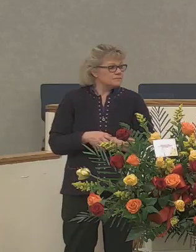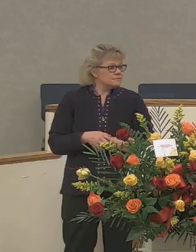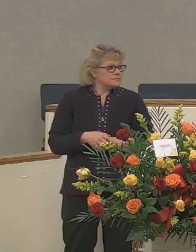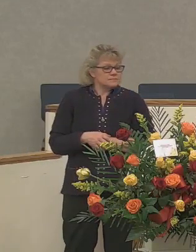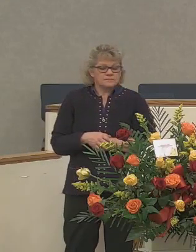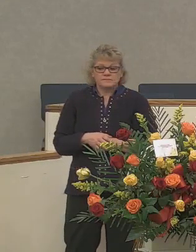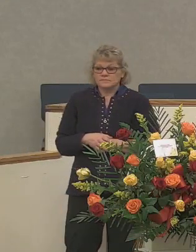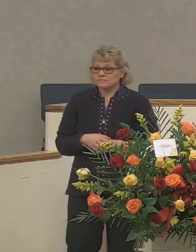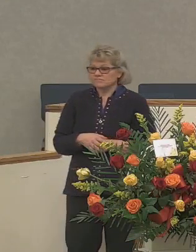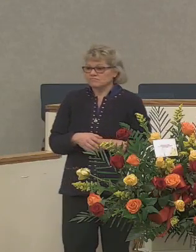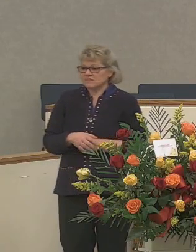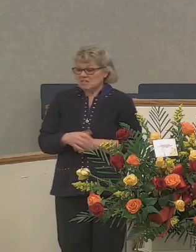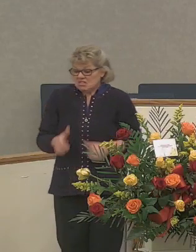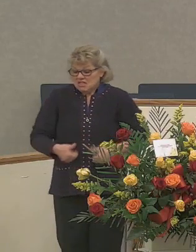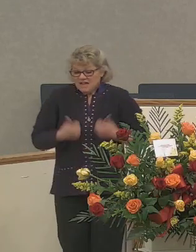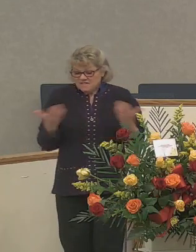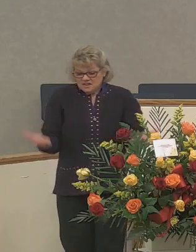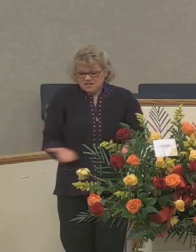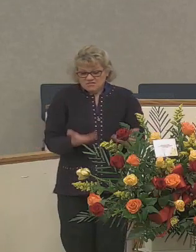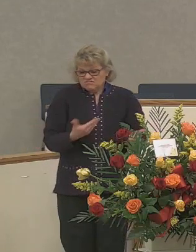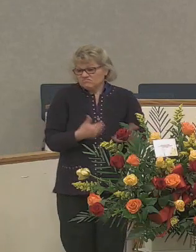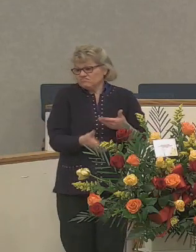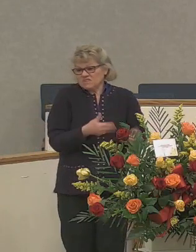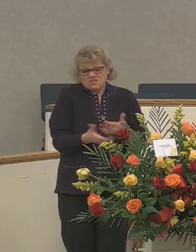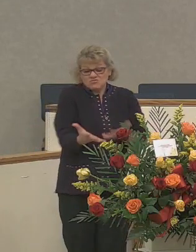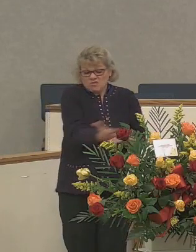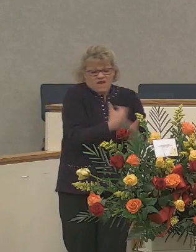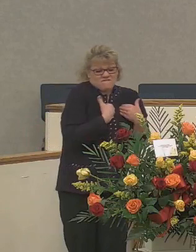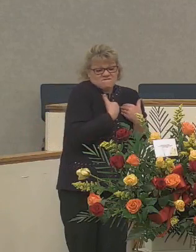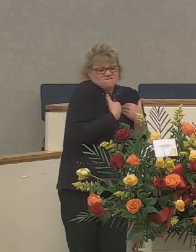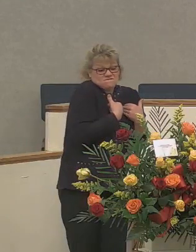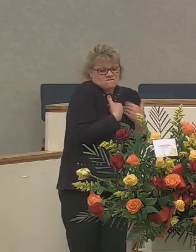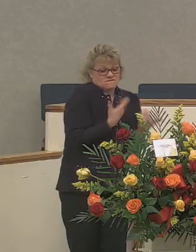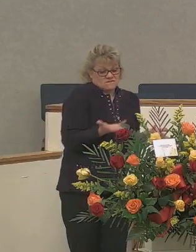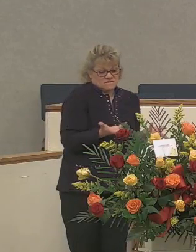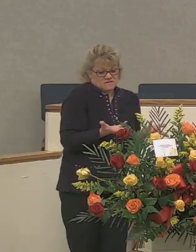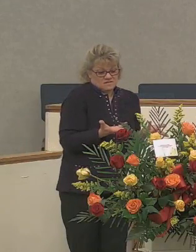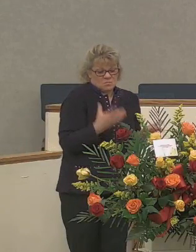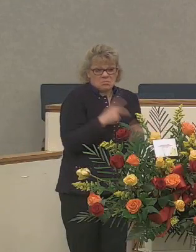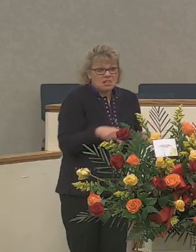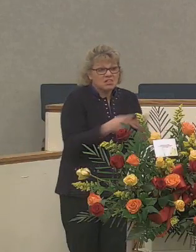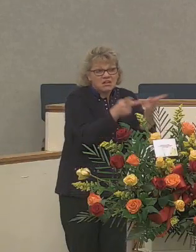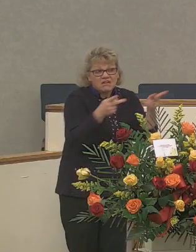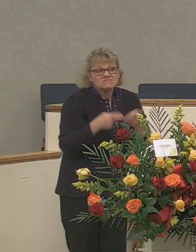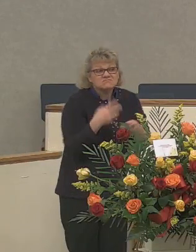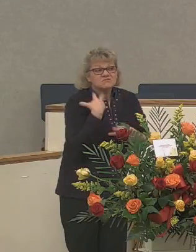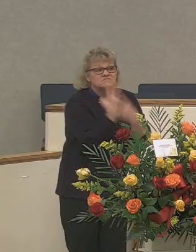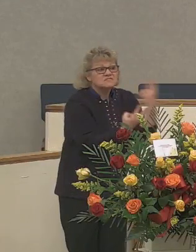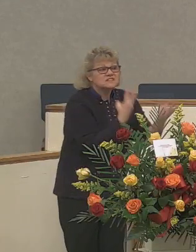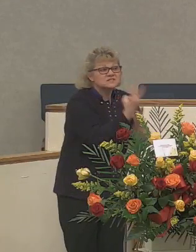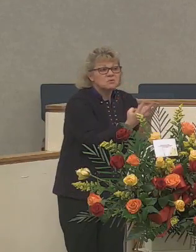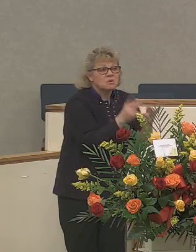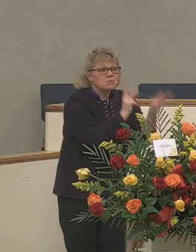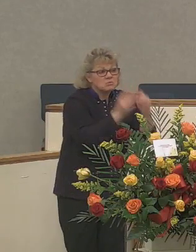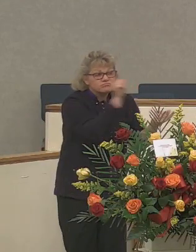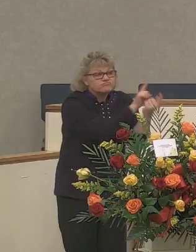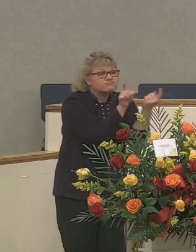It matters so little how much you own, the places you've been or the people you've